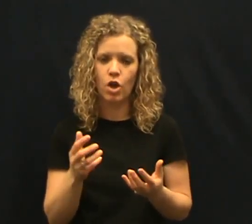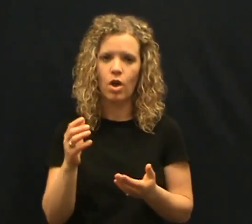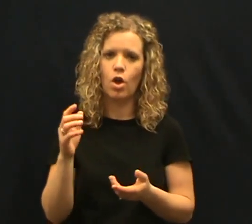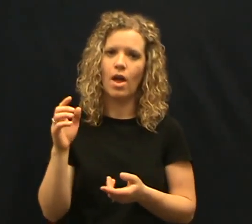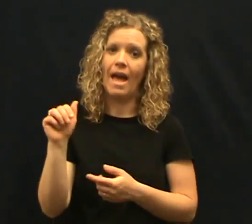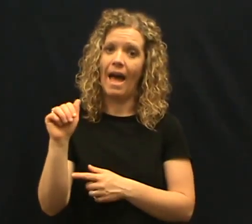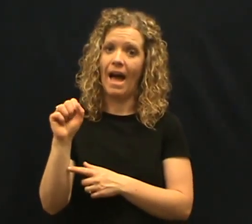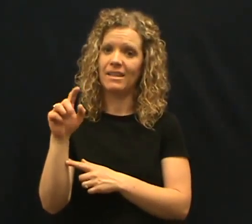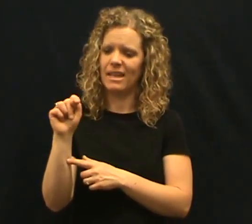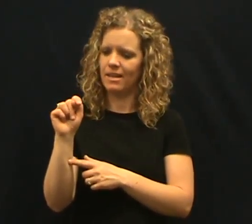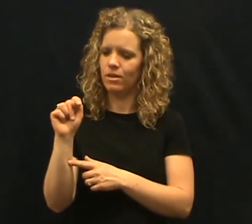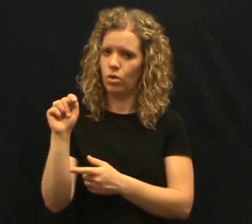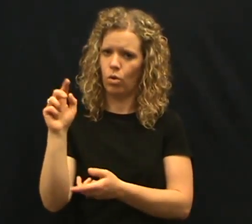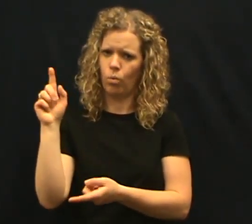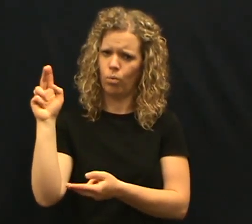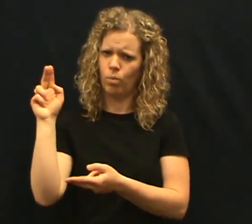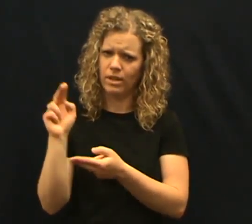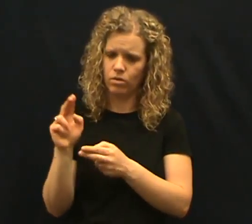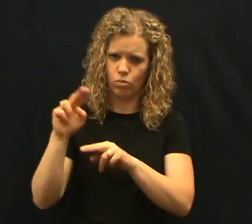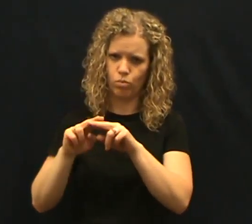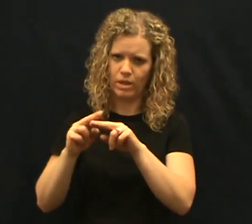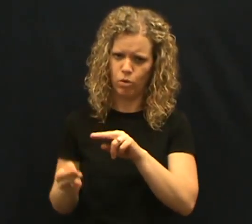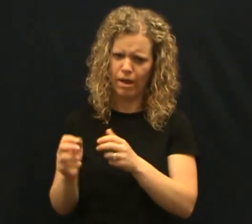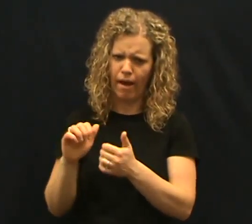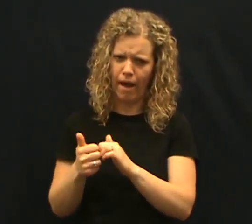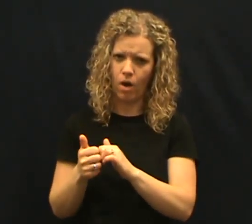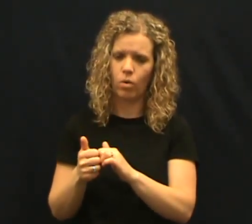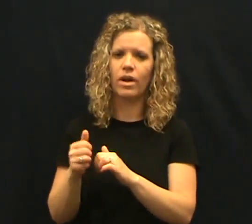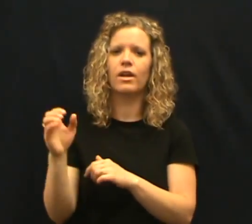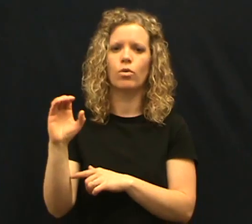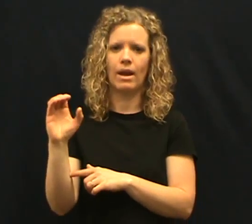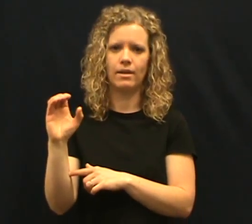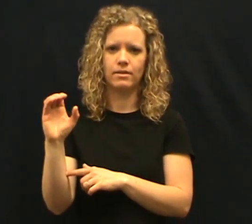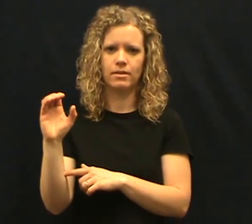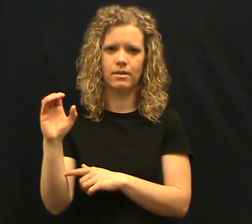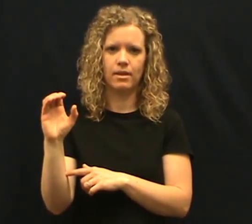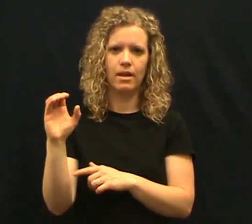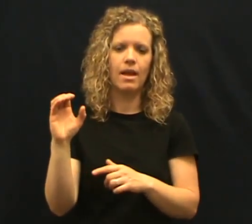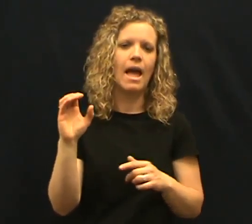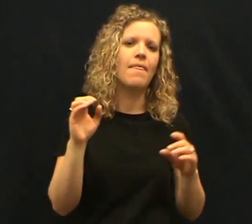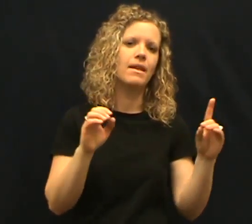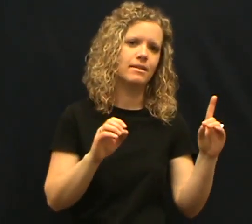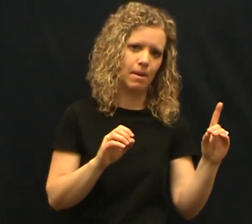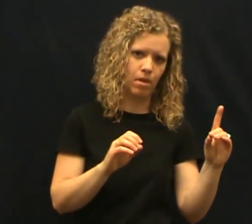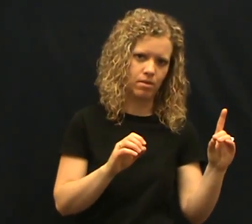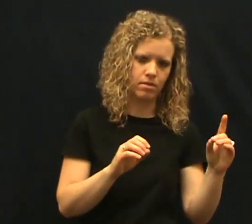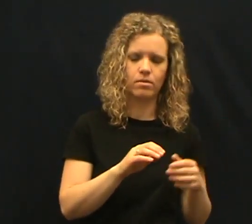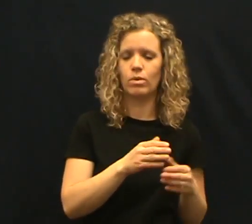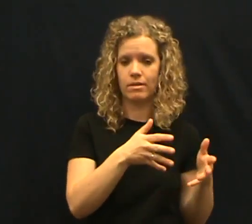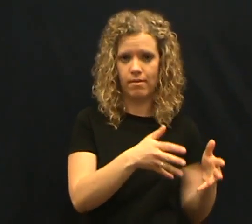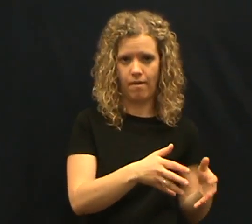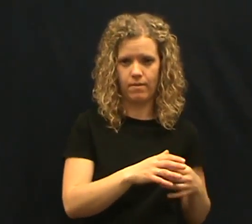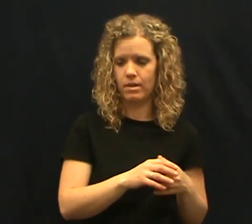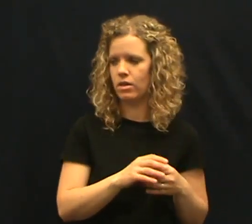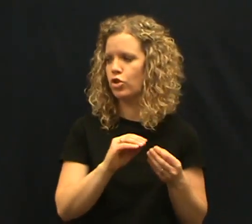it. How do you record the related expense? You debit it. And so we end up, look at number 2, where we record it. We debit